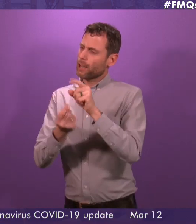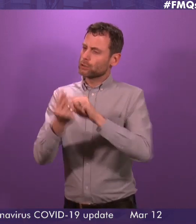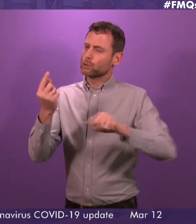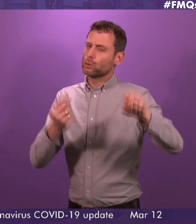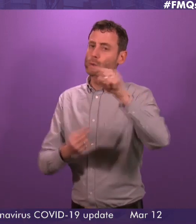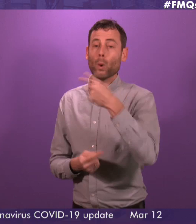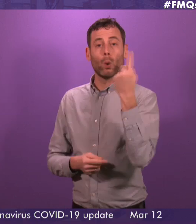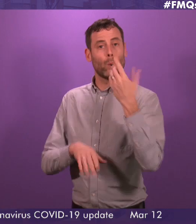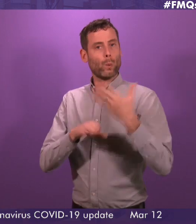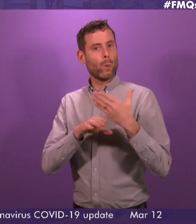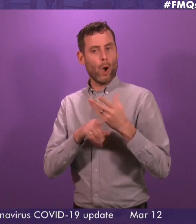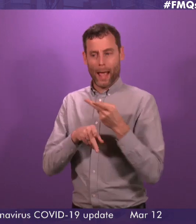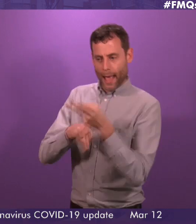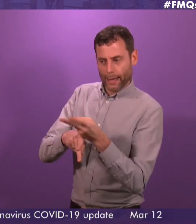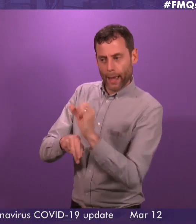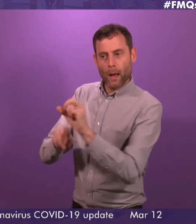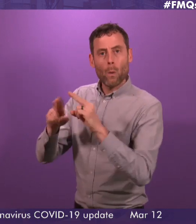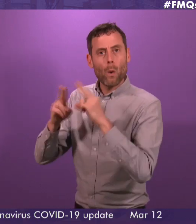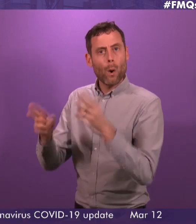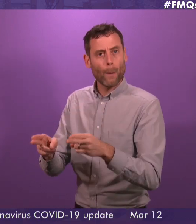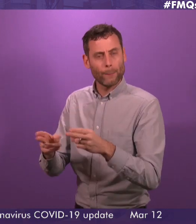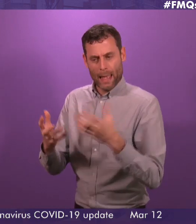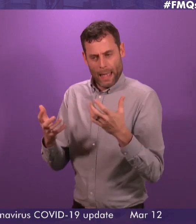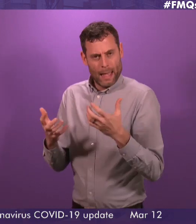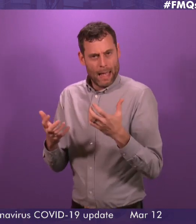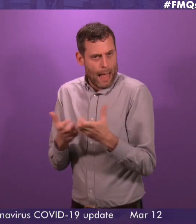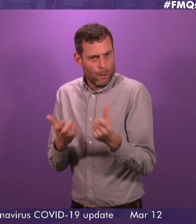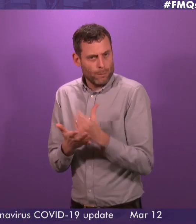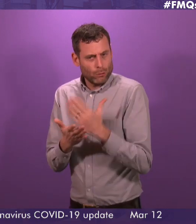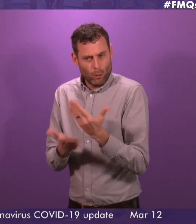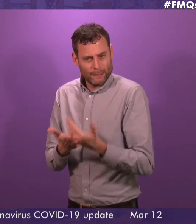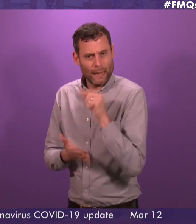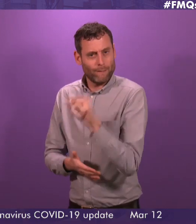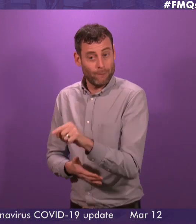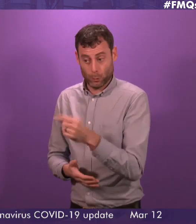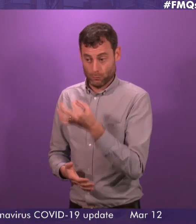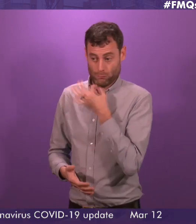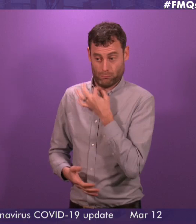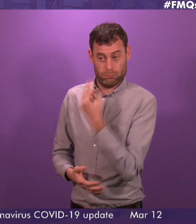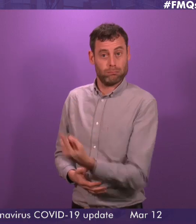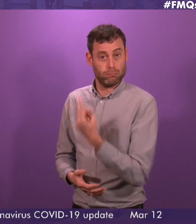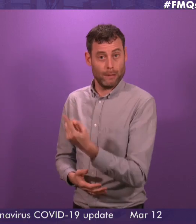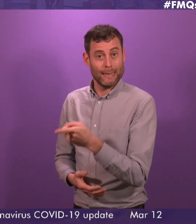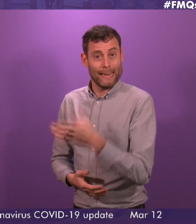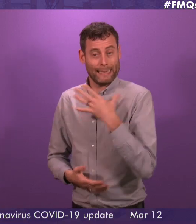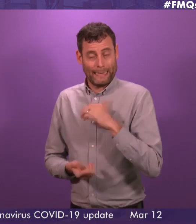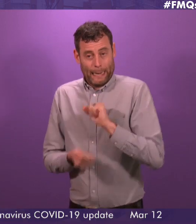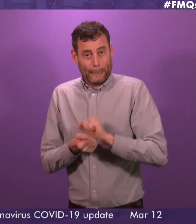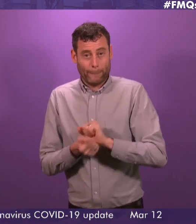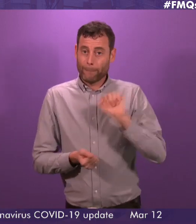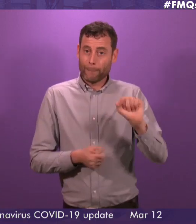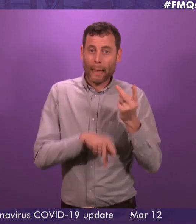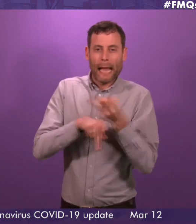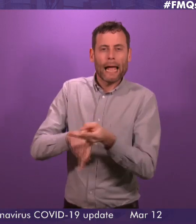care workers about the continuity of that care into those homes which those vulnerable people will sincerely depend on?